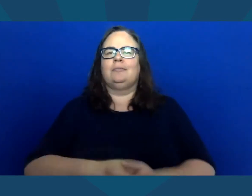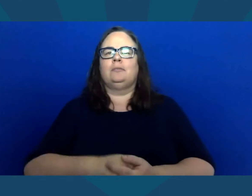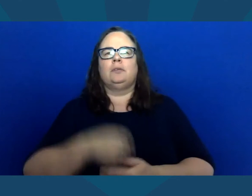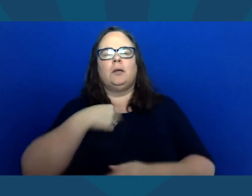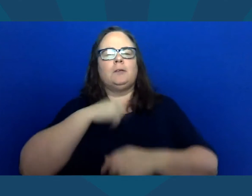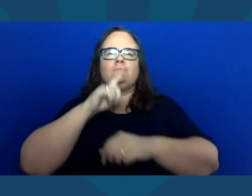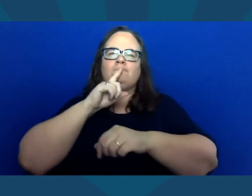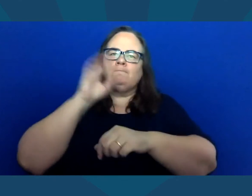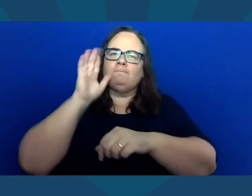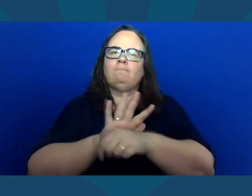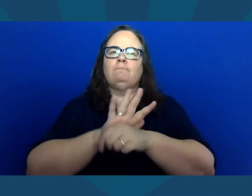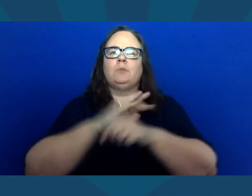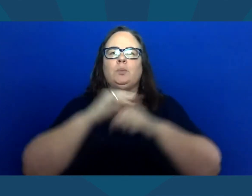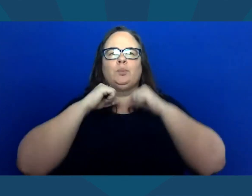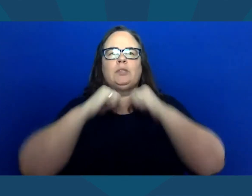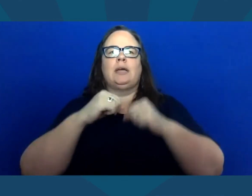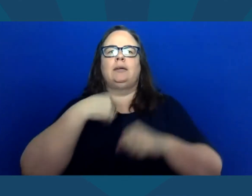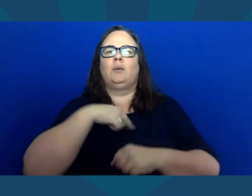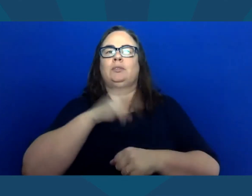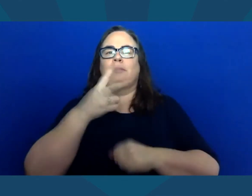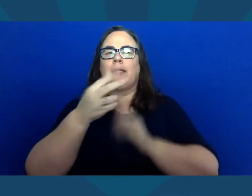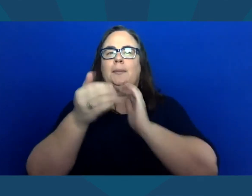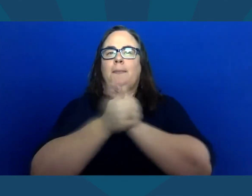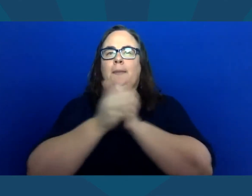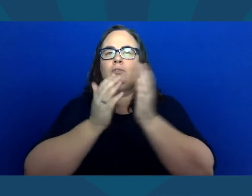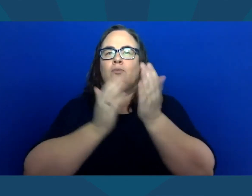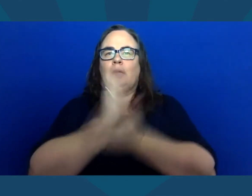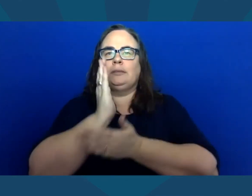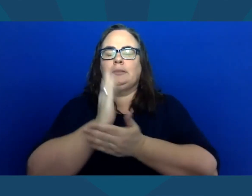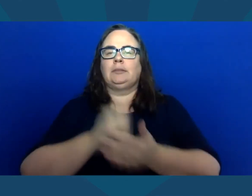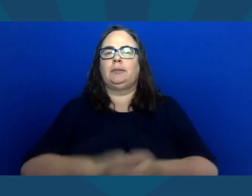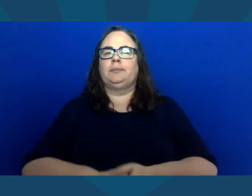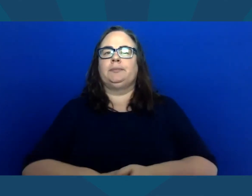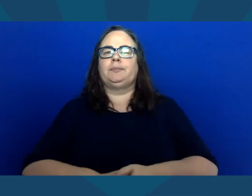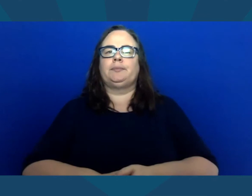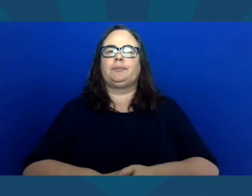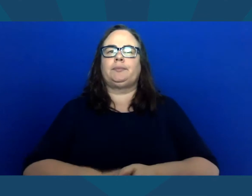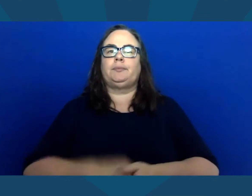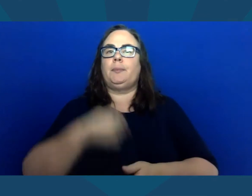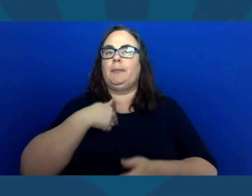am absolutely committed to protecting our Second Amendment rights.